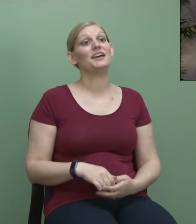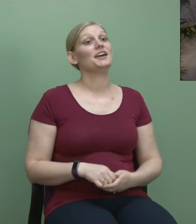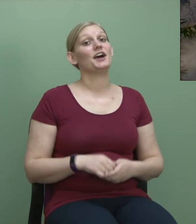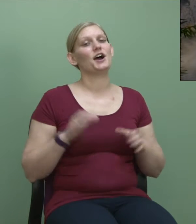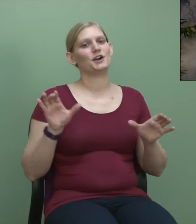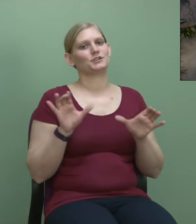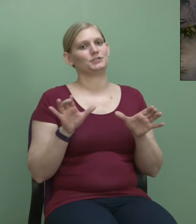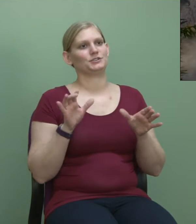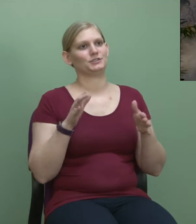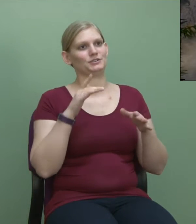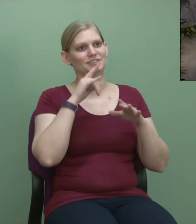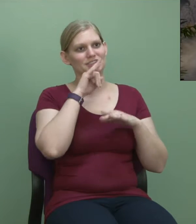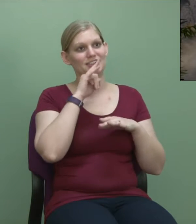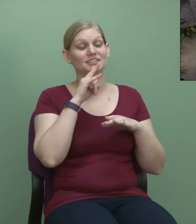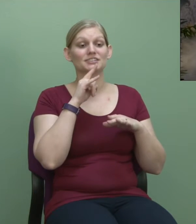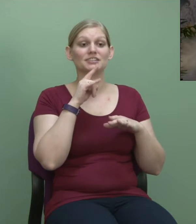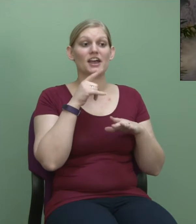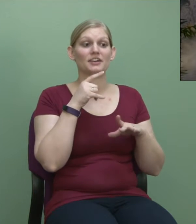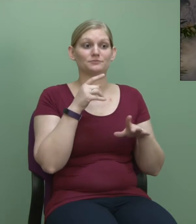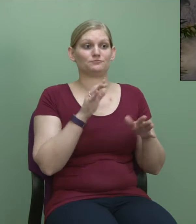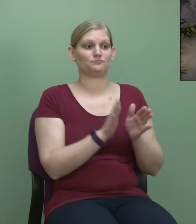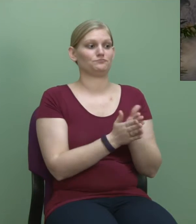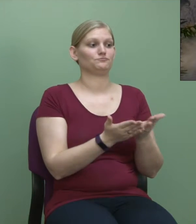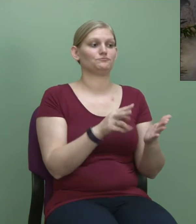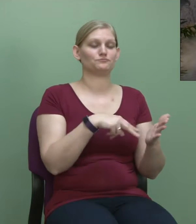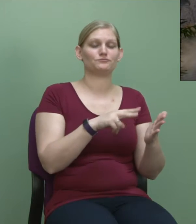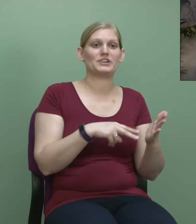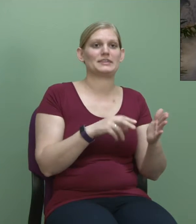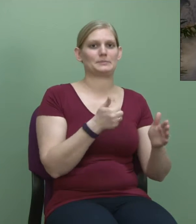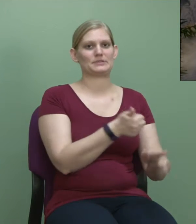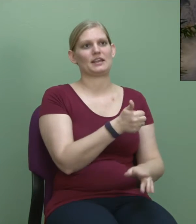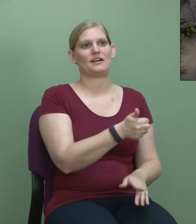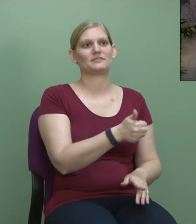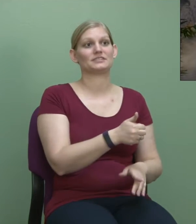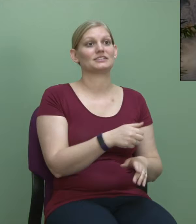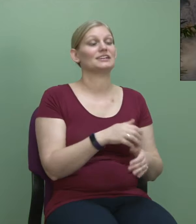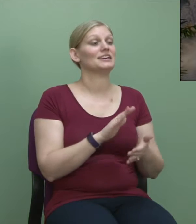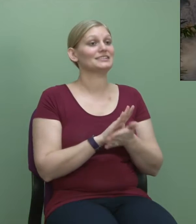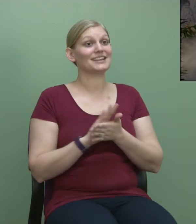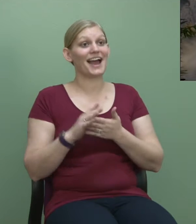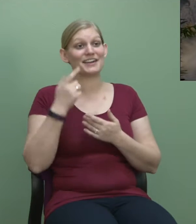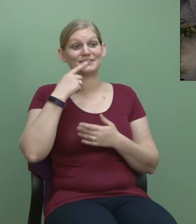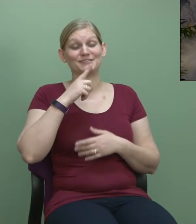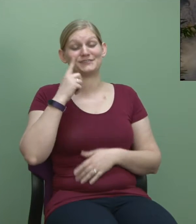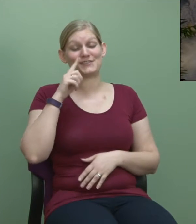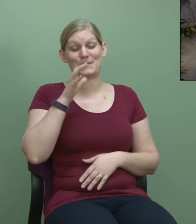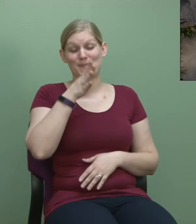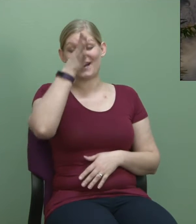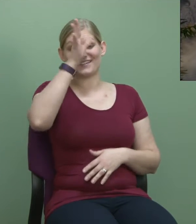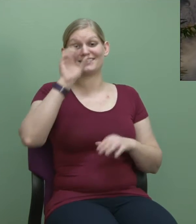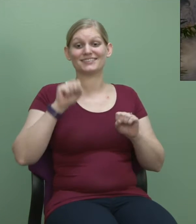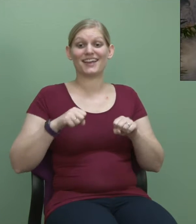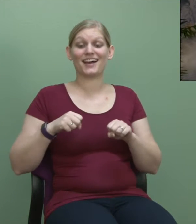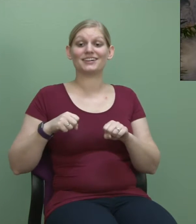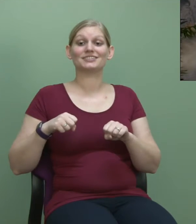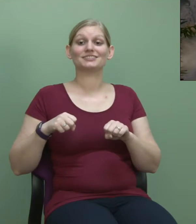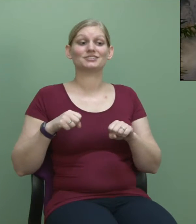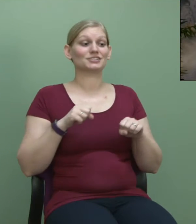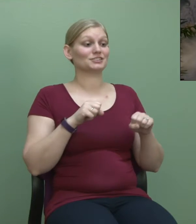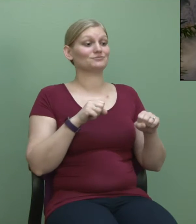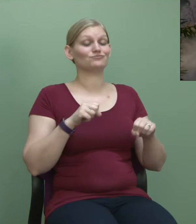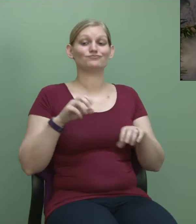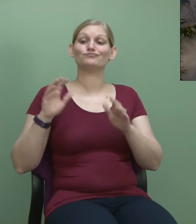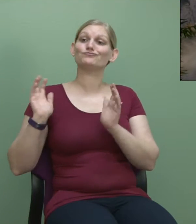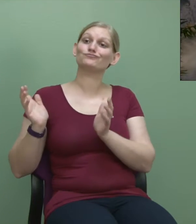Encourage them to spend time reading alone. It's always nice for a mother and father to have some quiet time in their home with their children, and to be